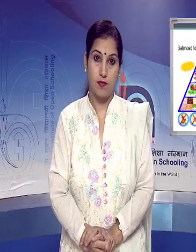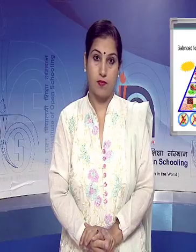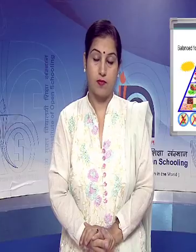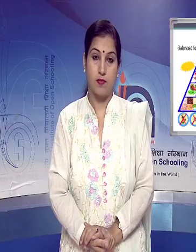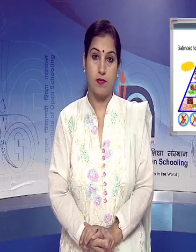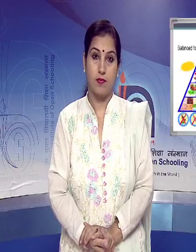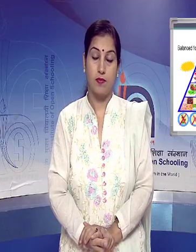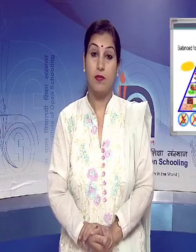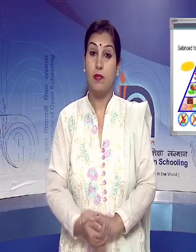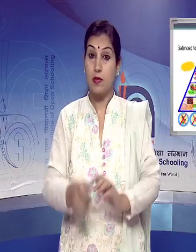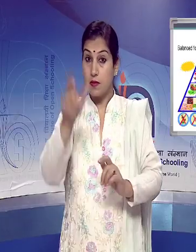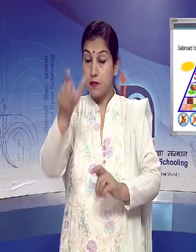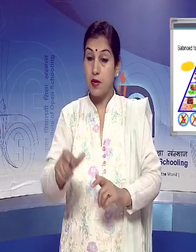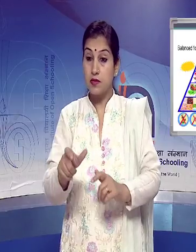Keep the patient's room clean.